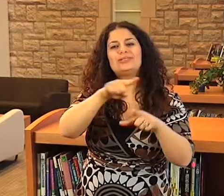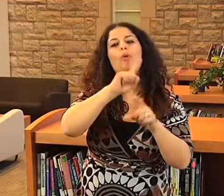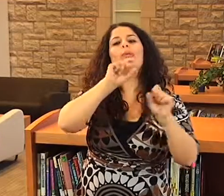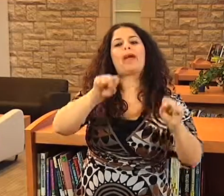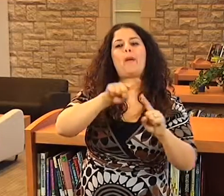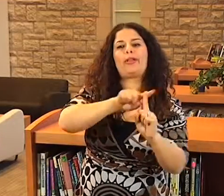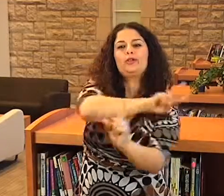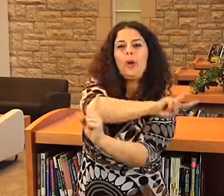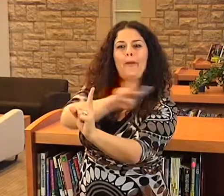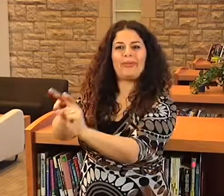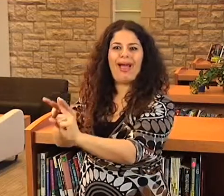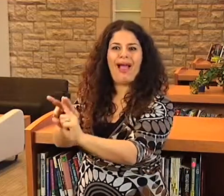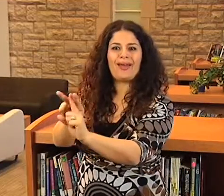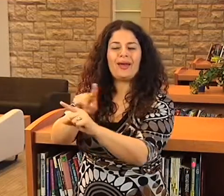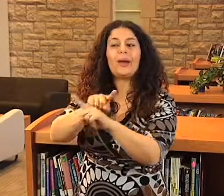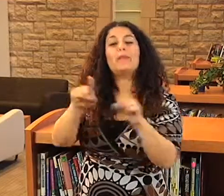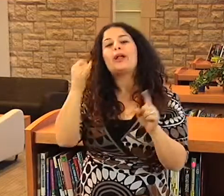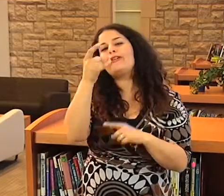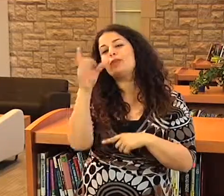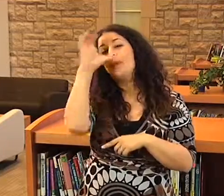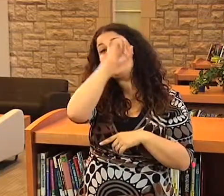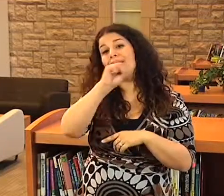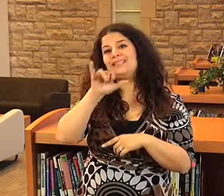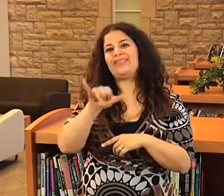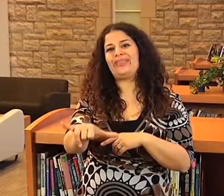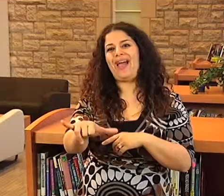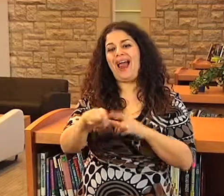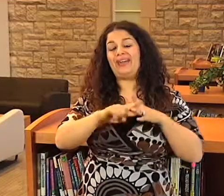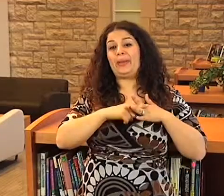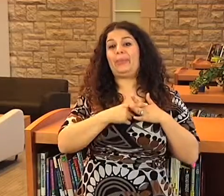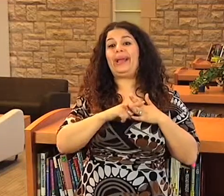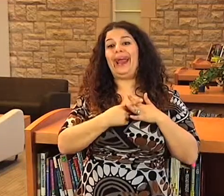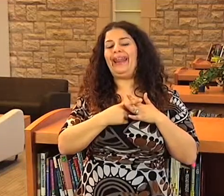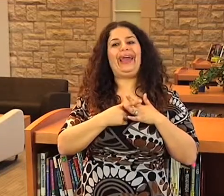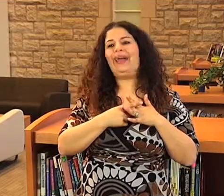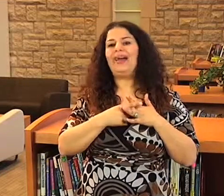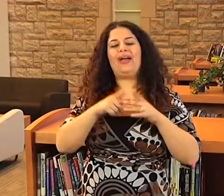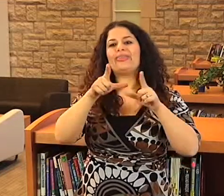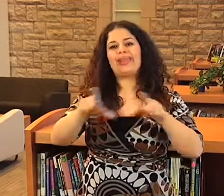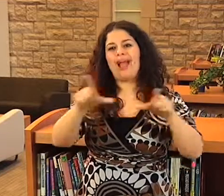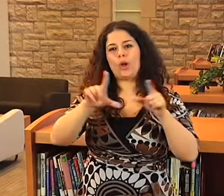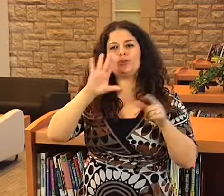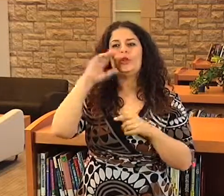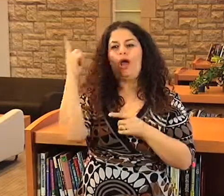Later on, if you want to add another language, you can apply that.